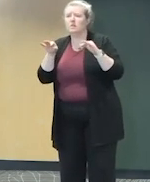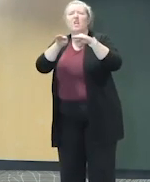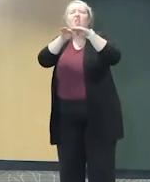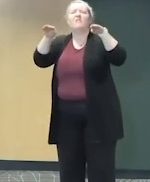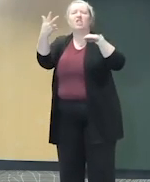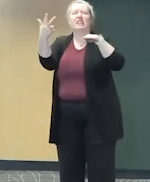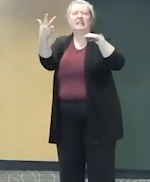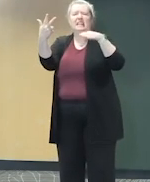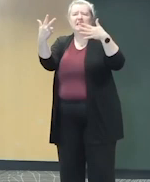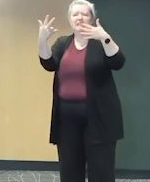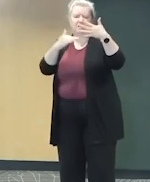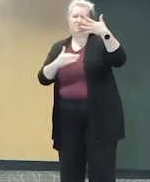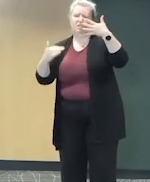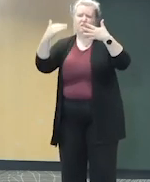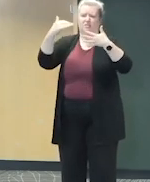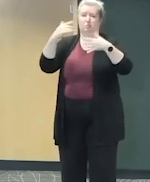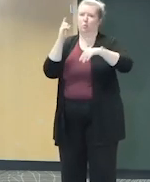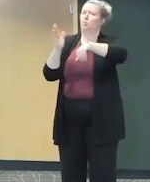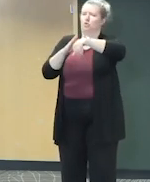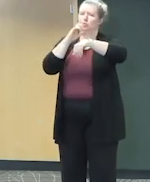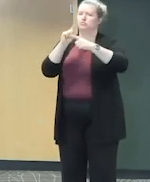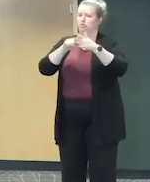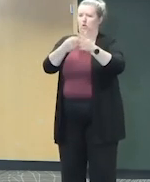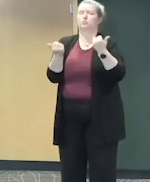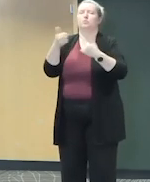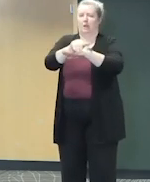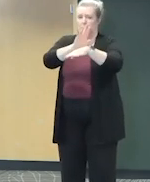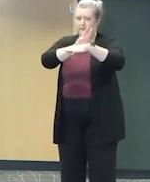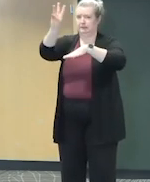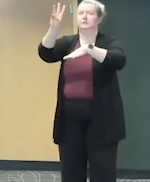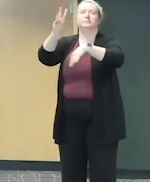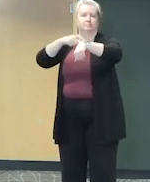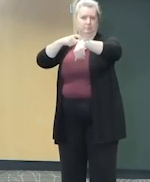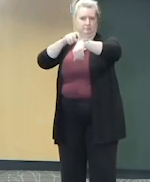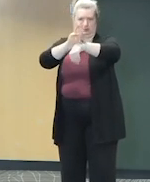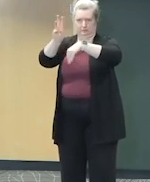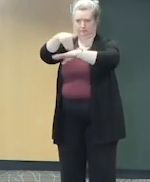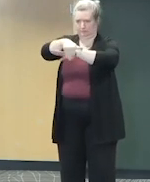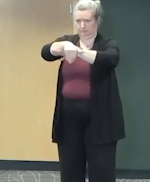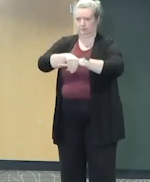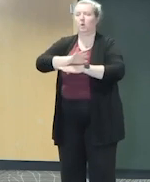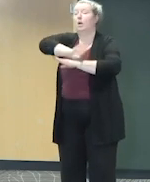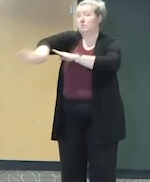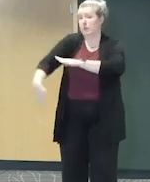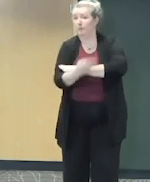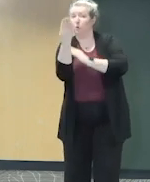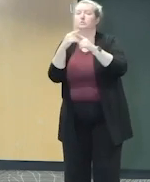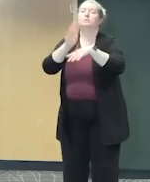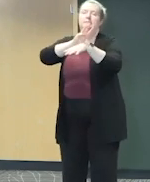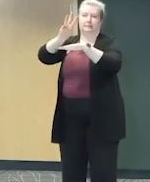6 p.m. this evening until 6 p.m. tomorrow. And we will continue to monitor the storm for any